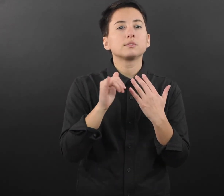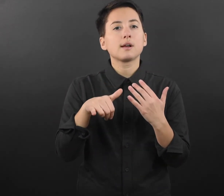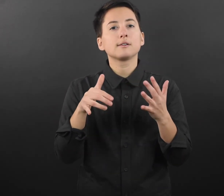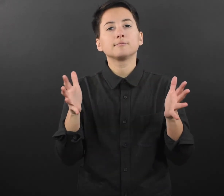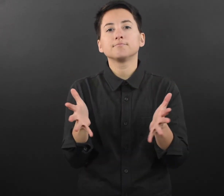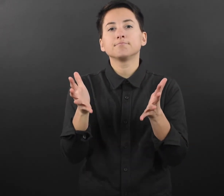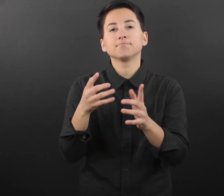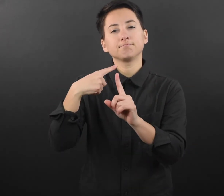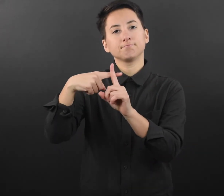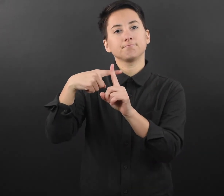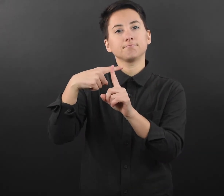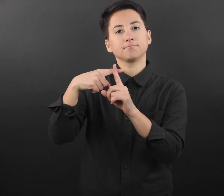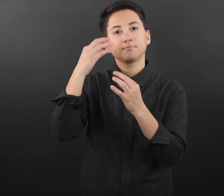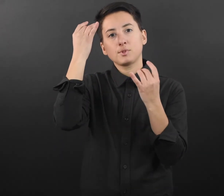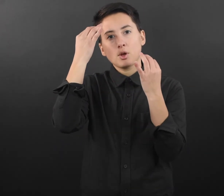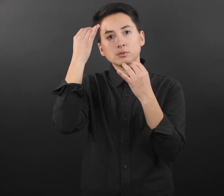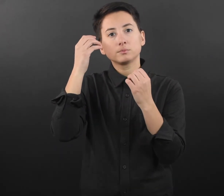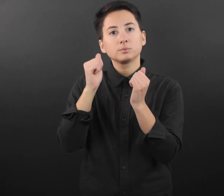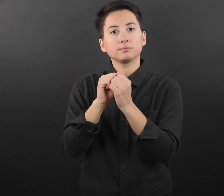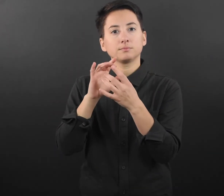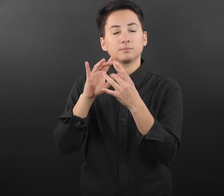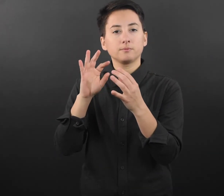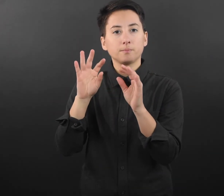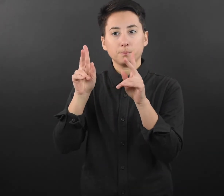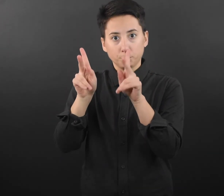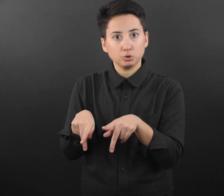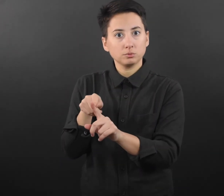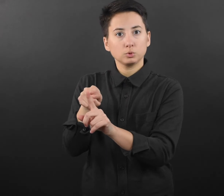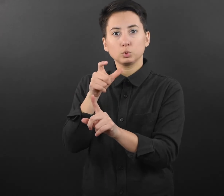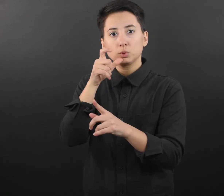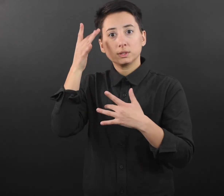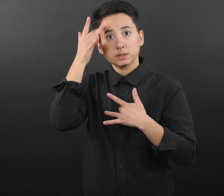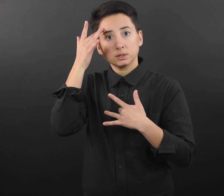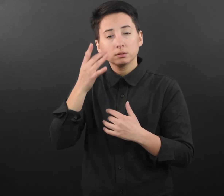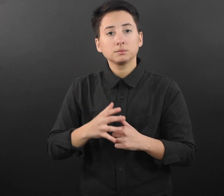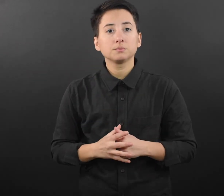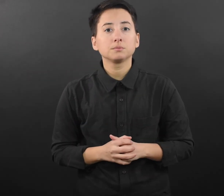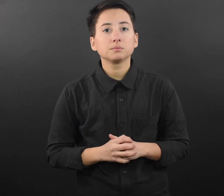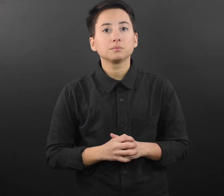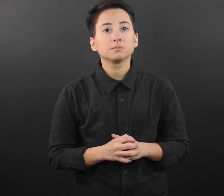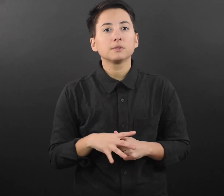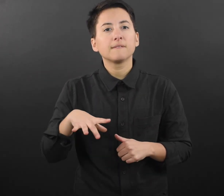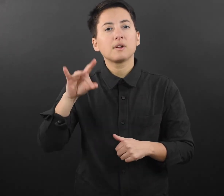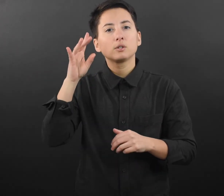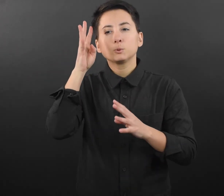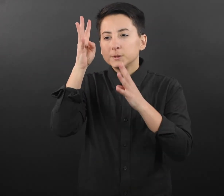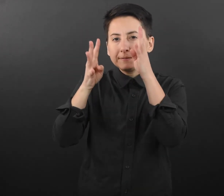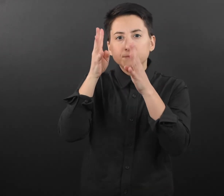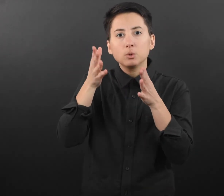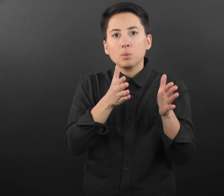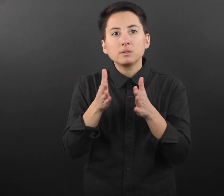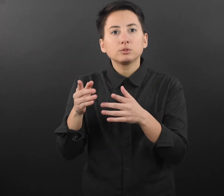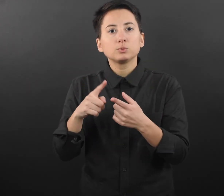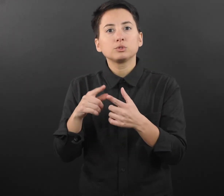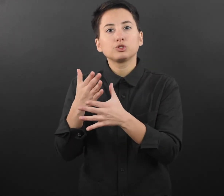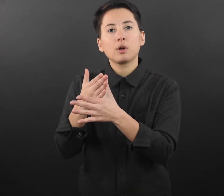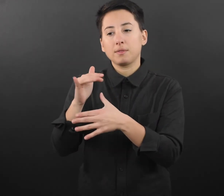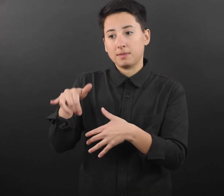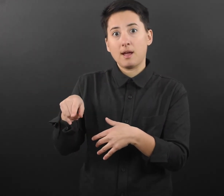Encourage children to create projects that promote positive thoughts of the person that is ill. Find creative